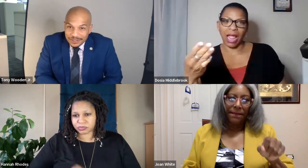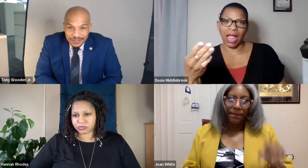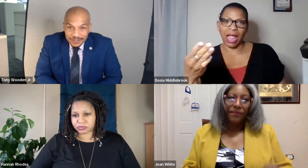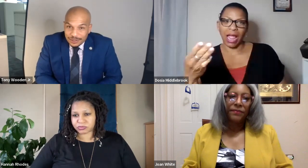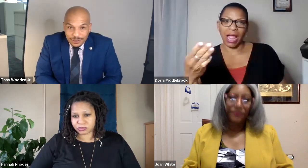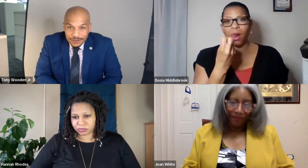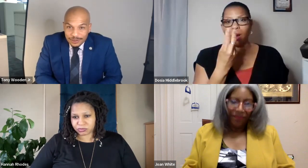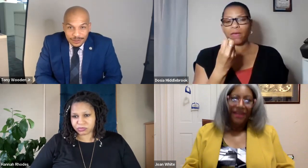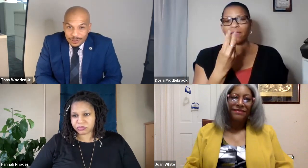but